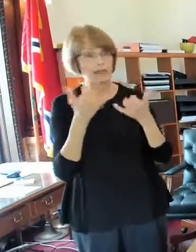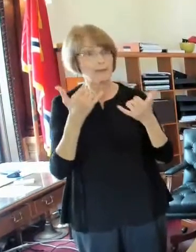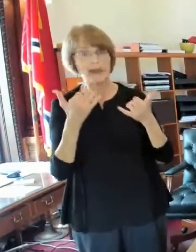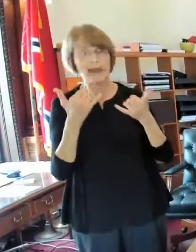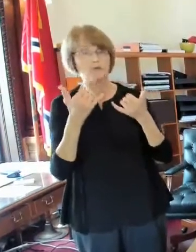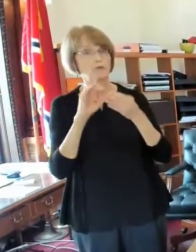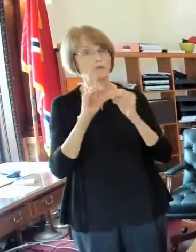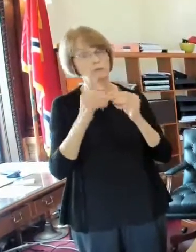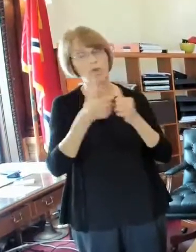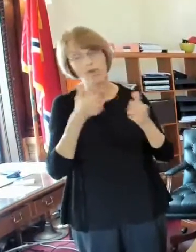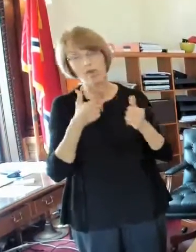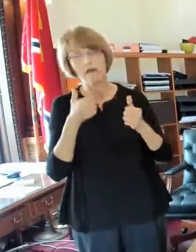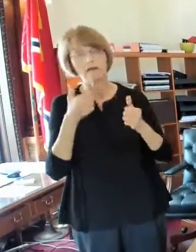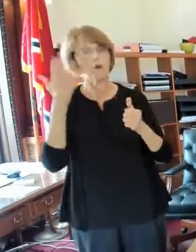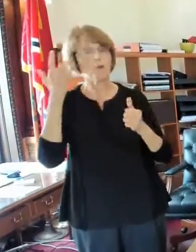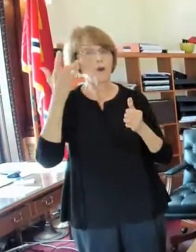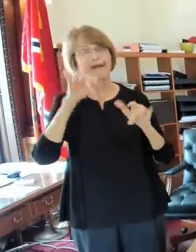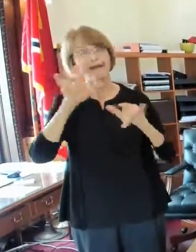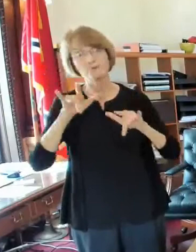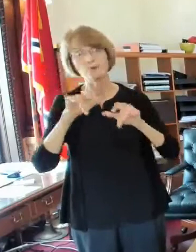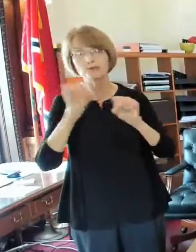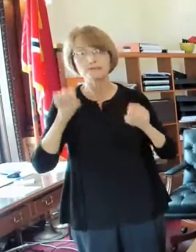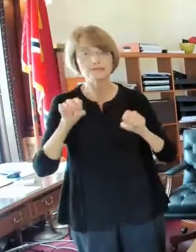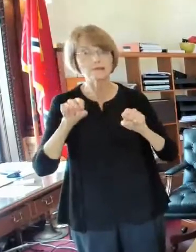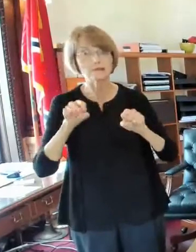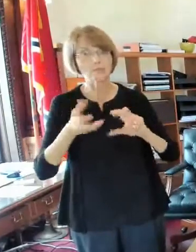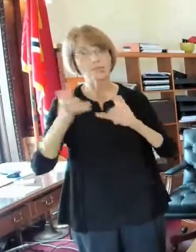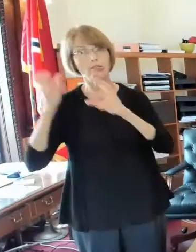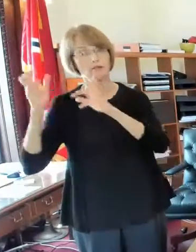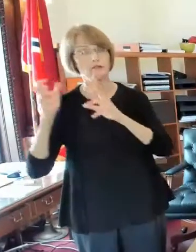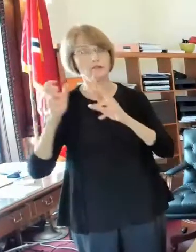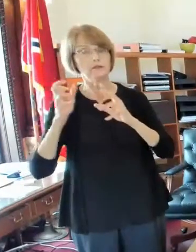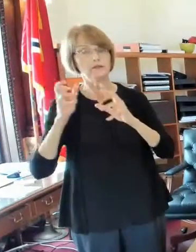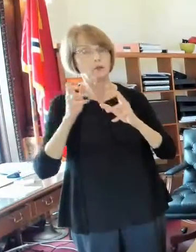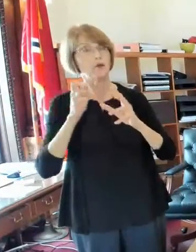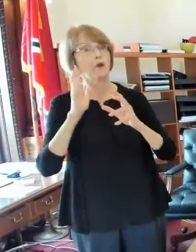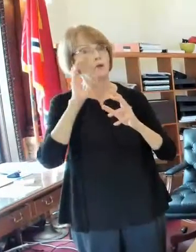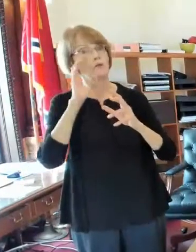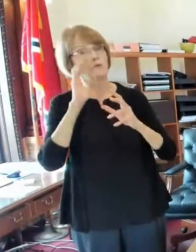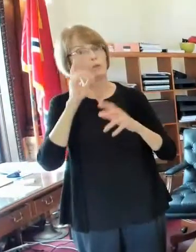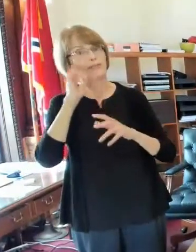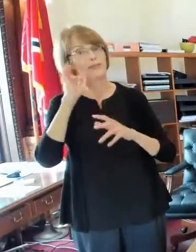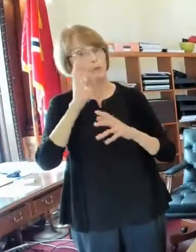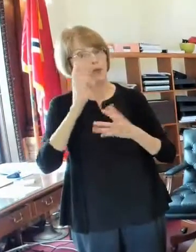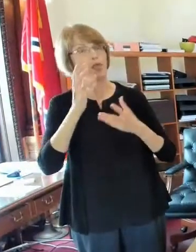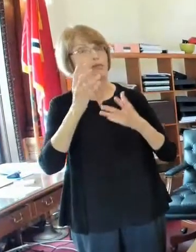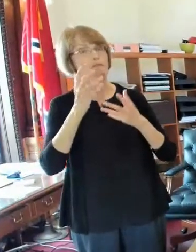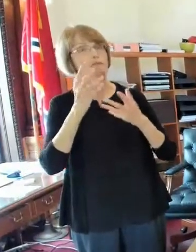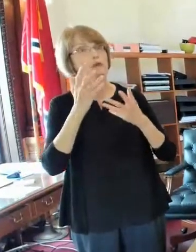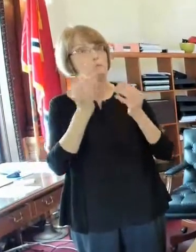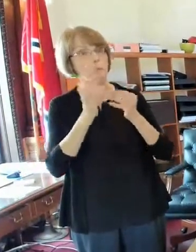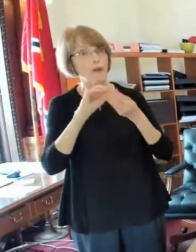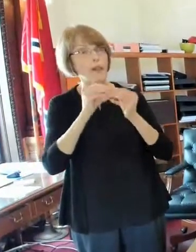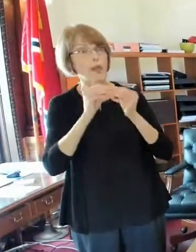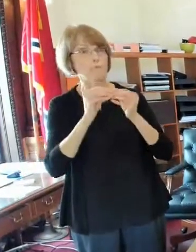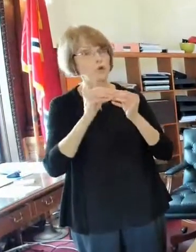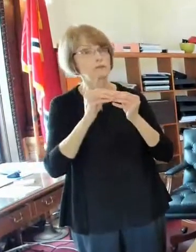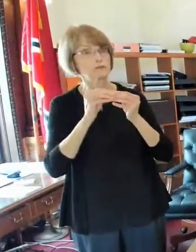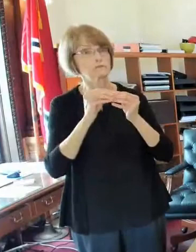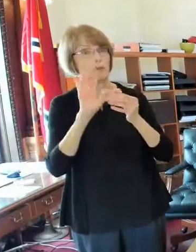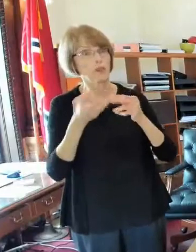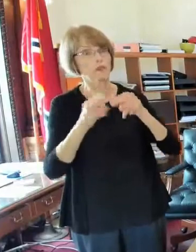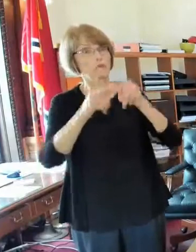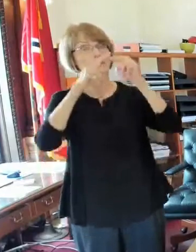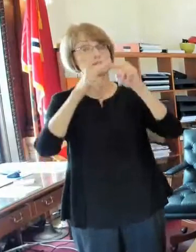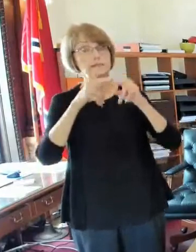with some computer system glitches. And college is starting right now. You saw